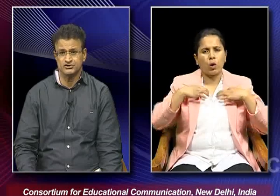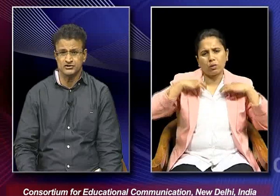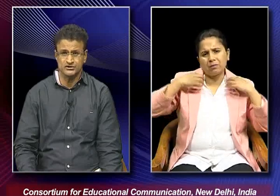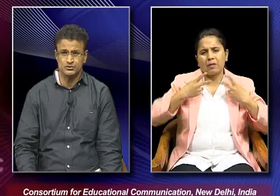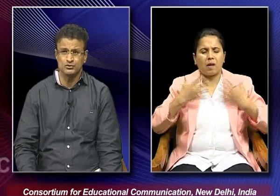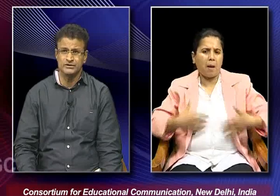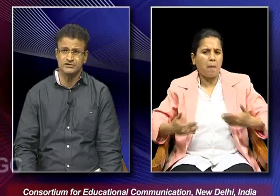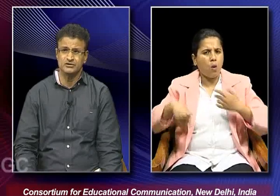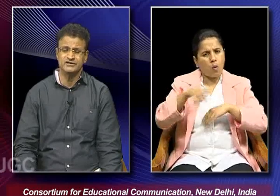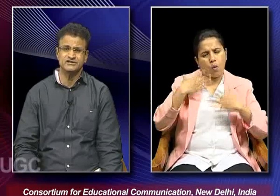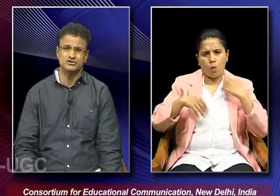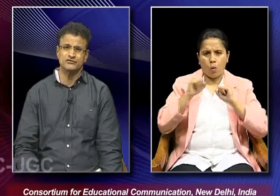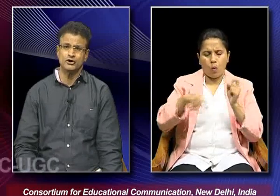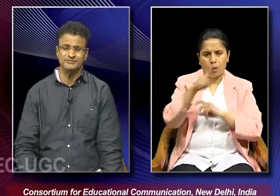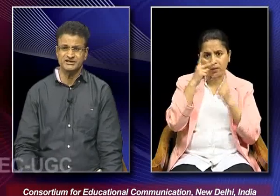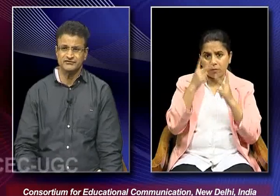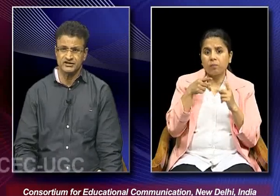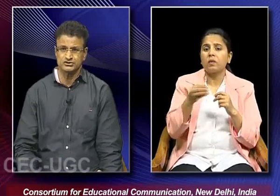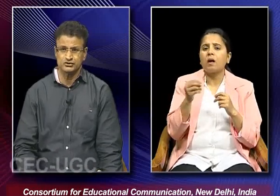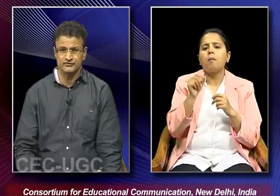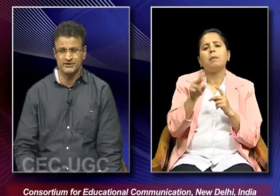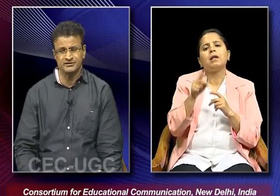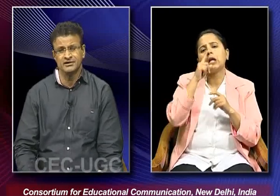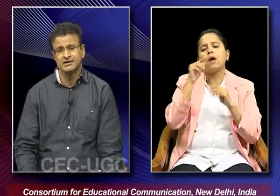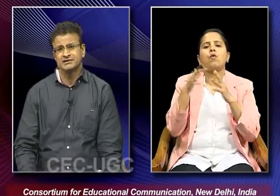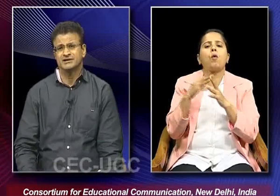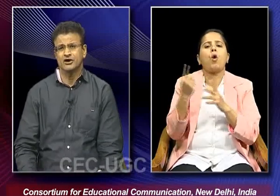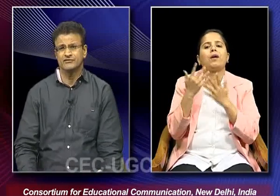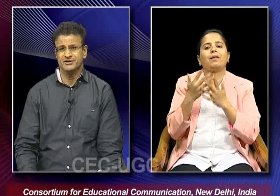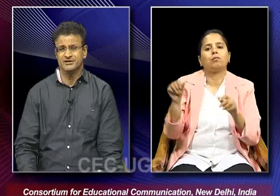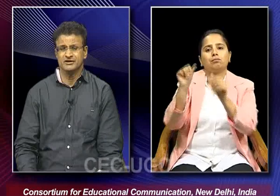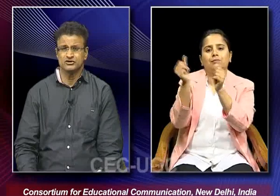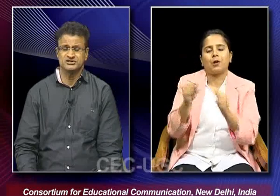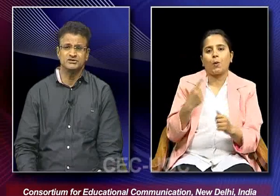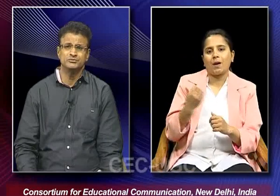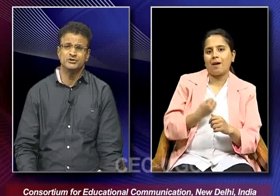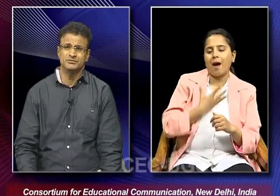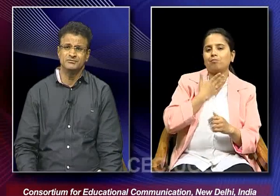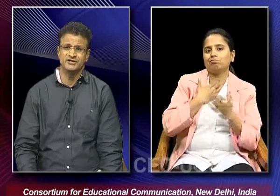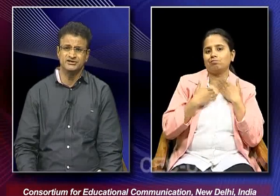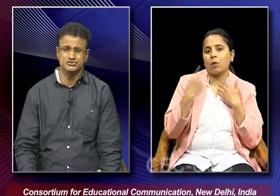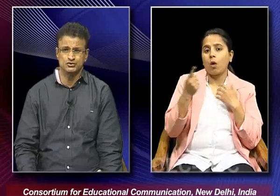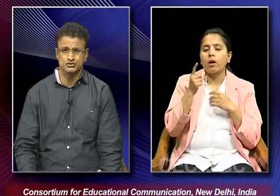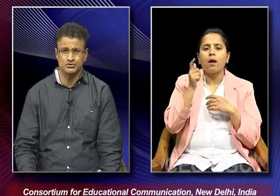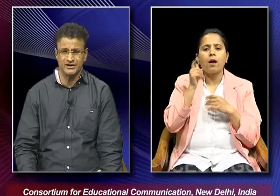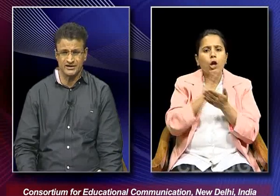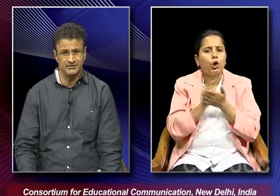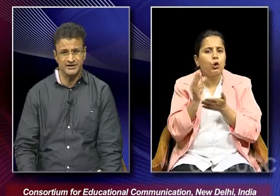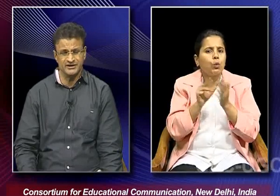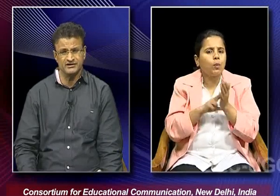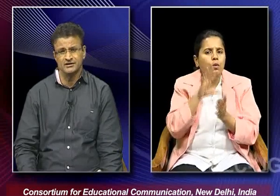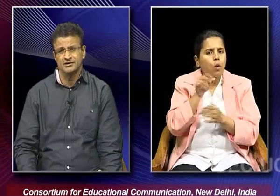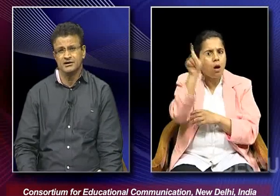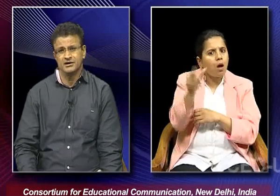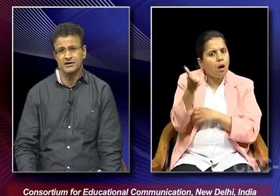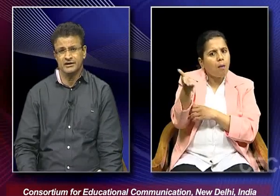or resorted to in the context of the objectification of women, that how women, they are not seen to be human beings, those who are